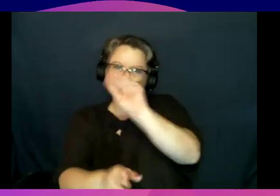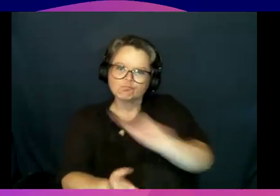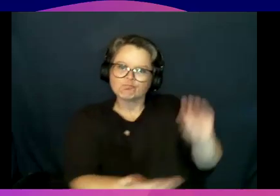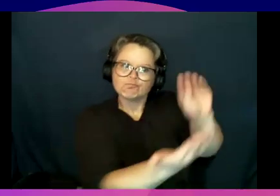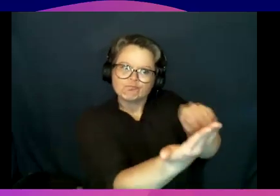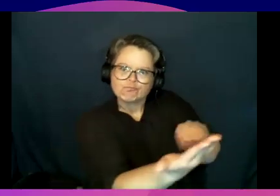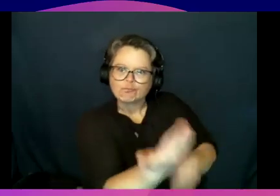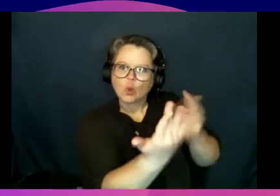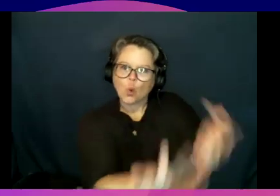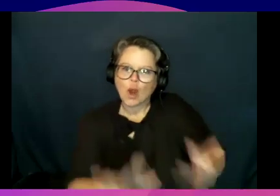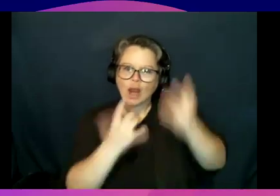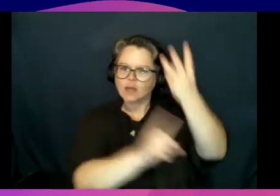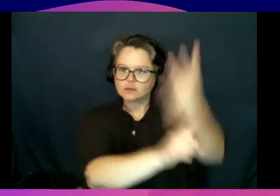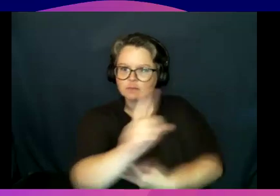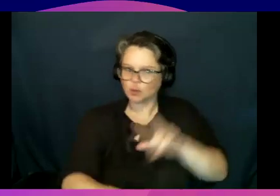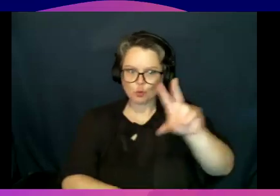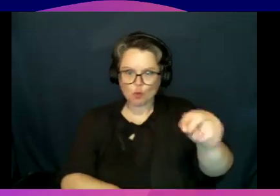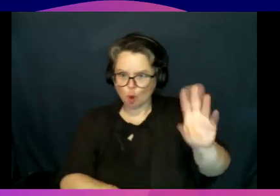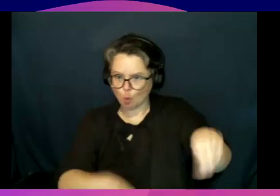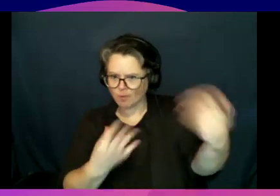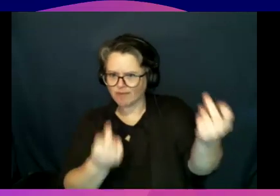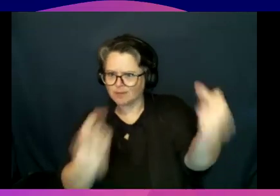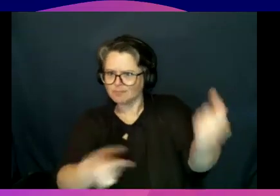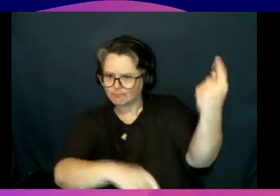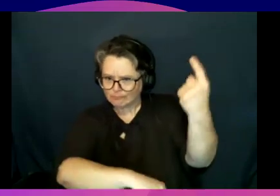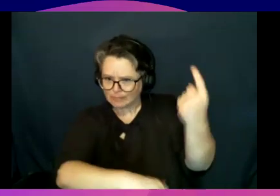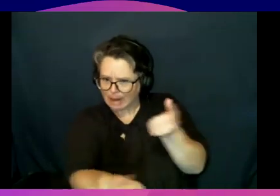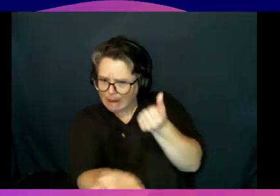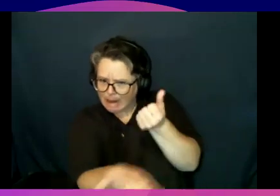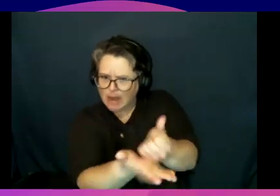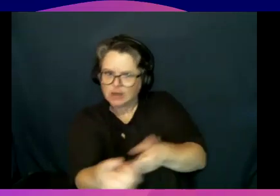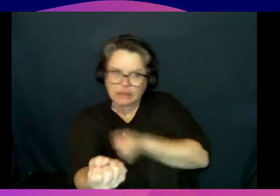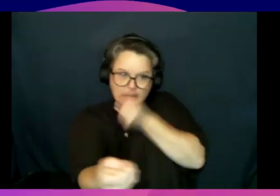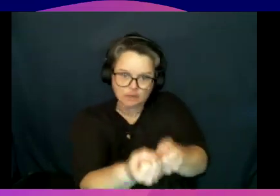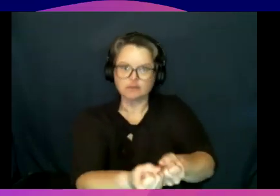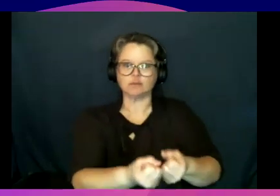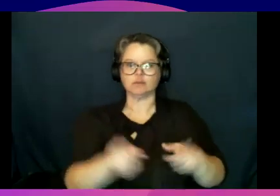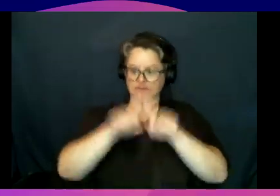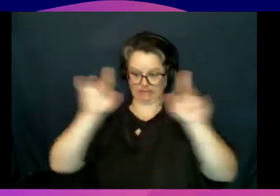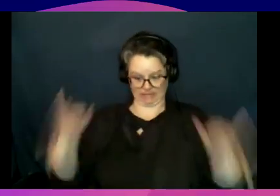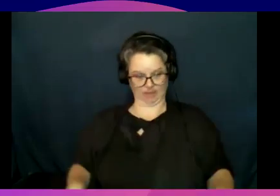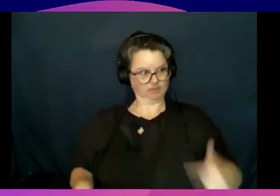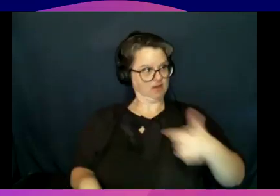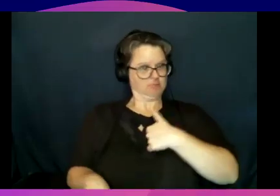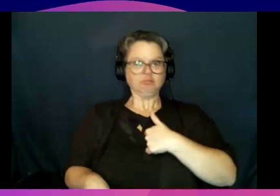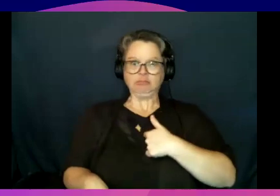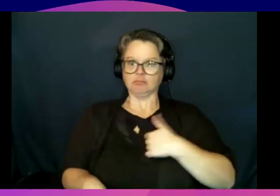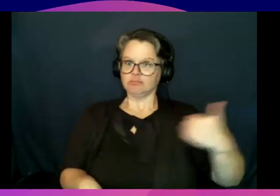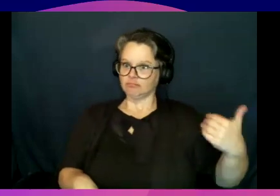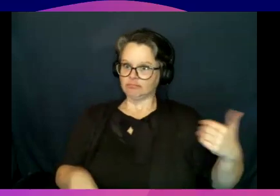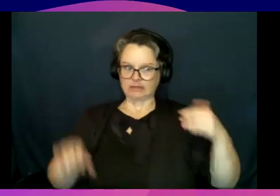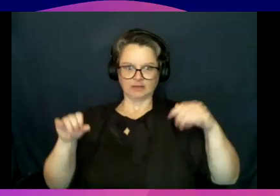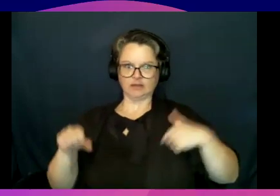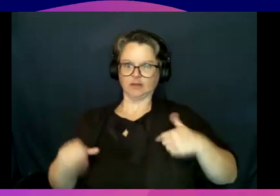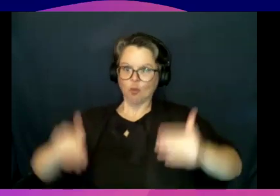work matters, their work is important, to feel adequately compensated, and to have their health and